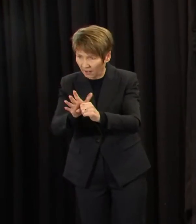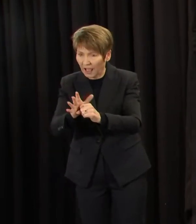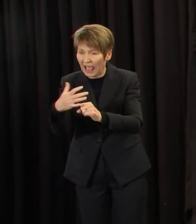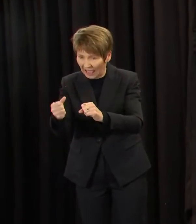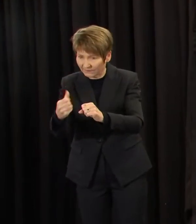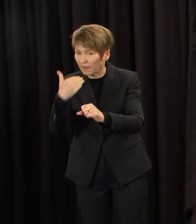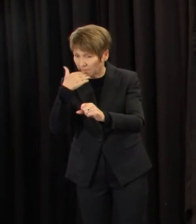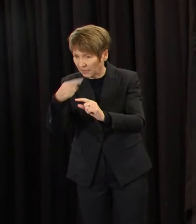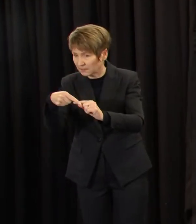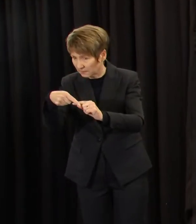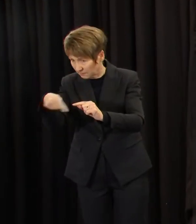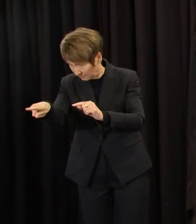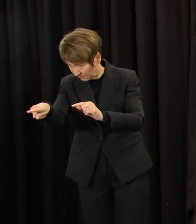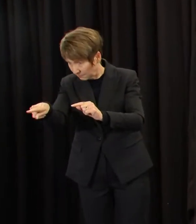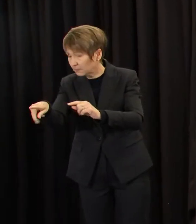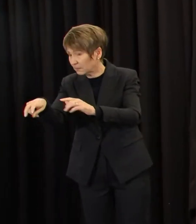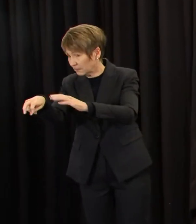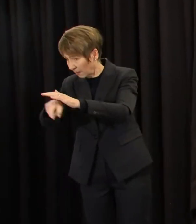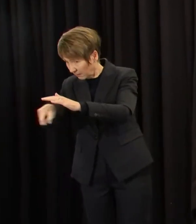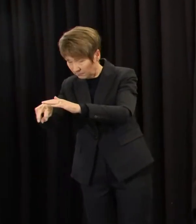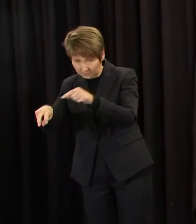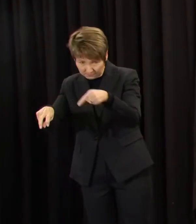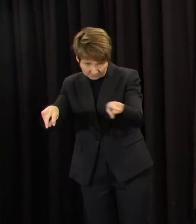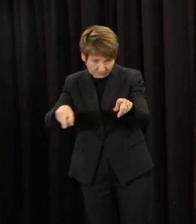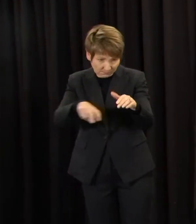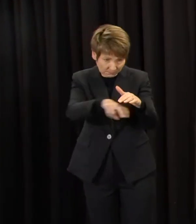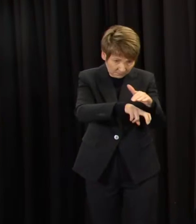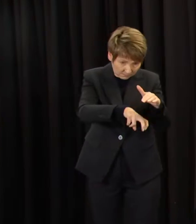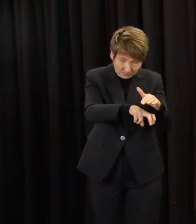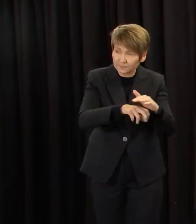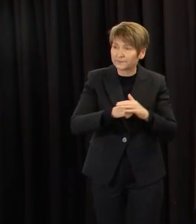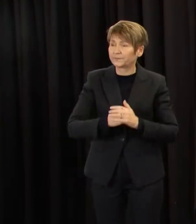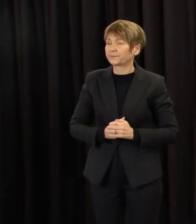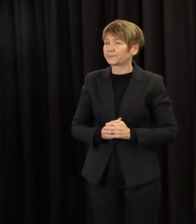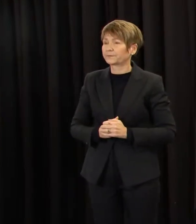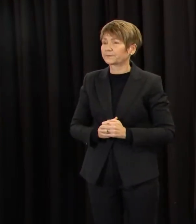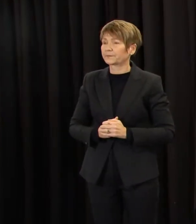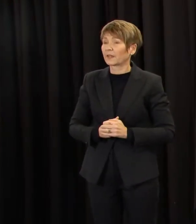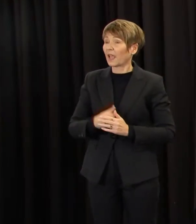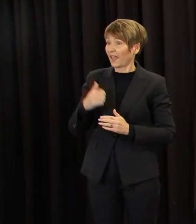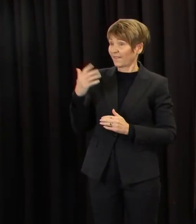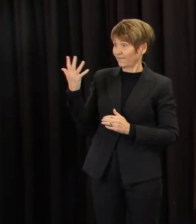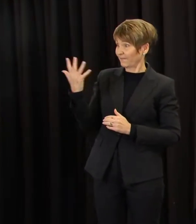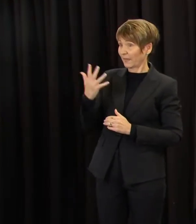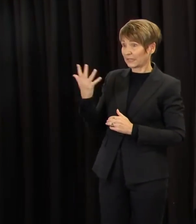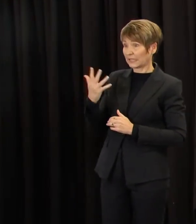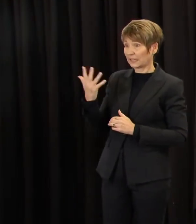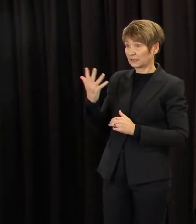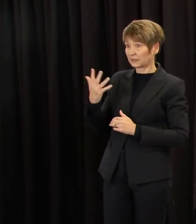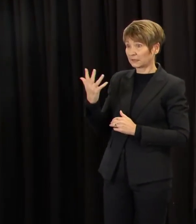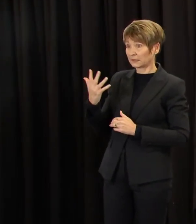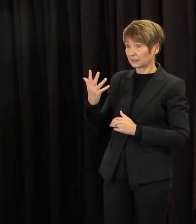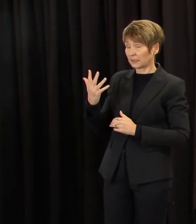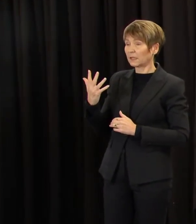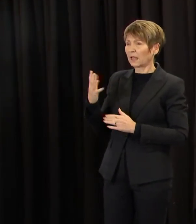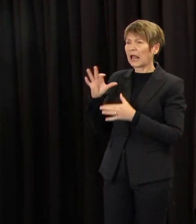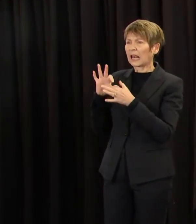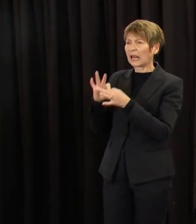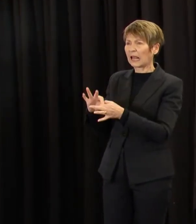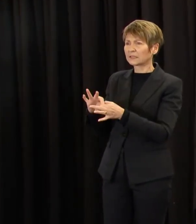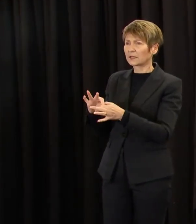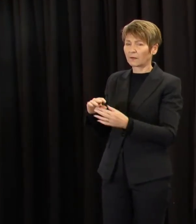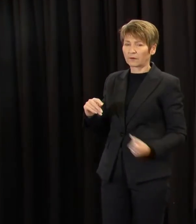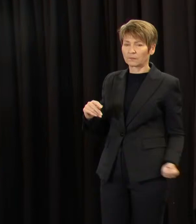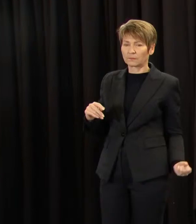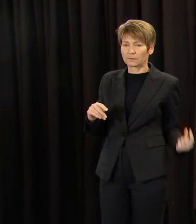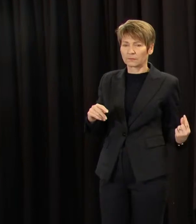into the right arrangements. We've got a further 15 again that are coming from cases we've seen pop up in the last few days. We're working through